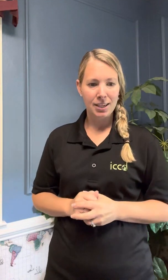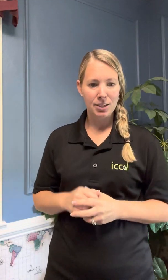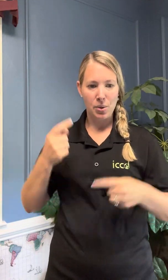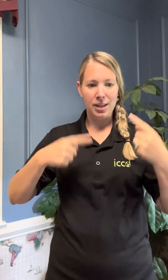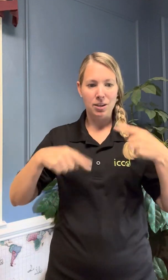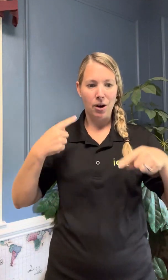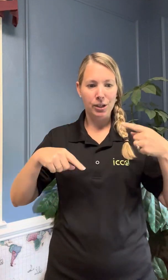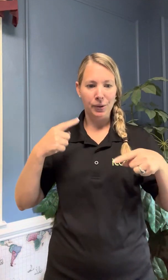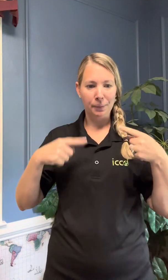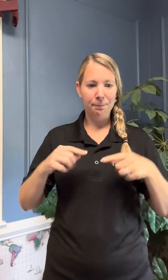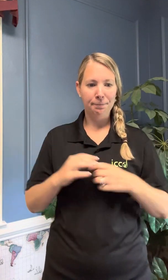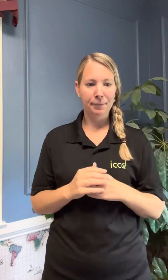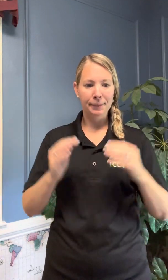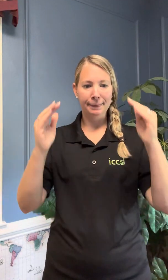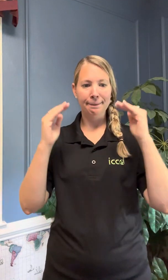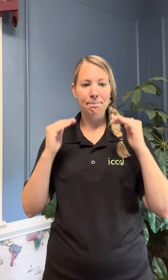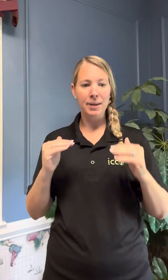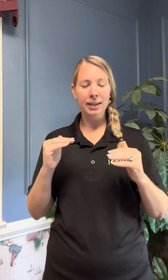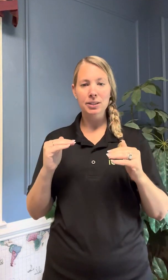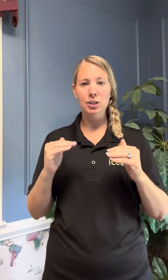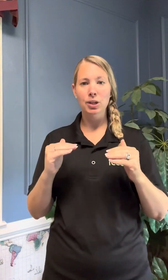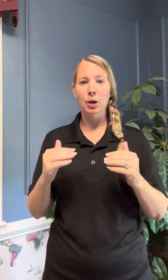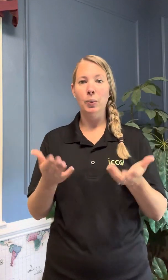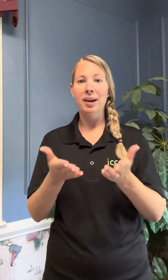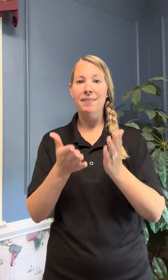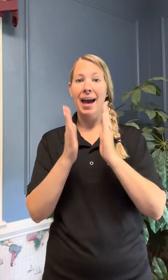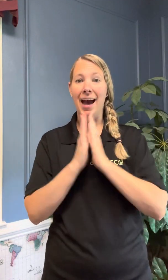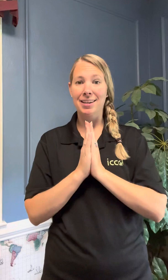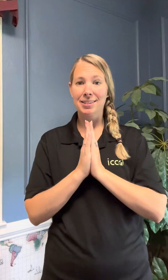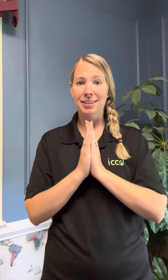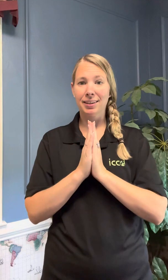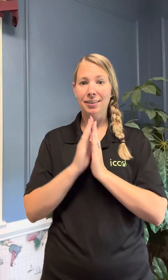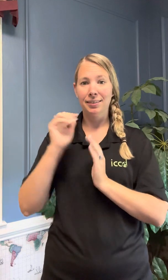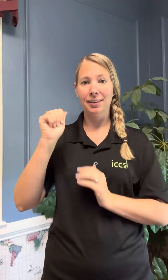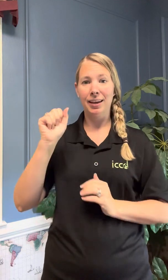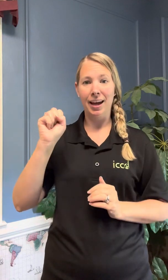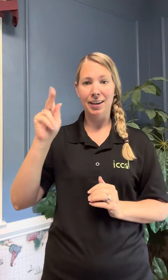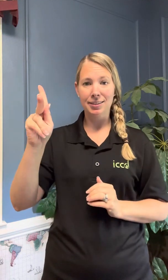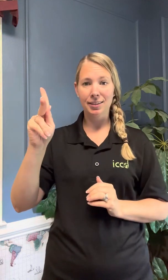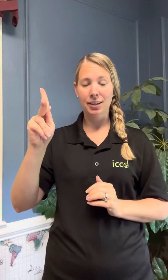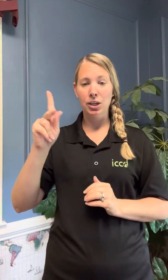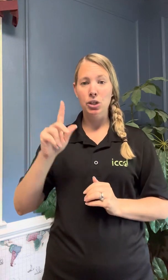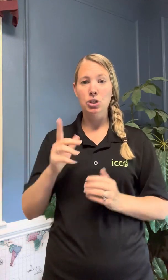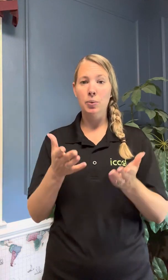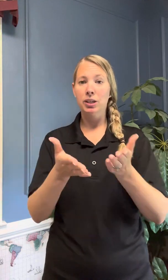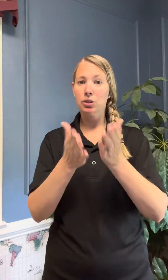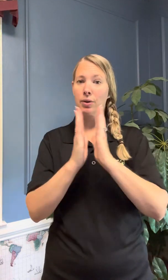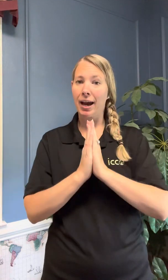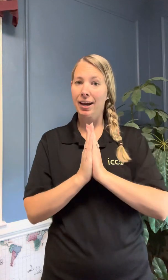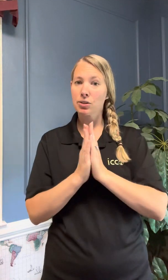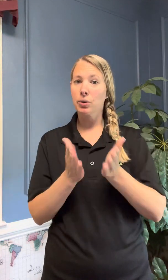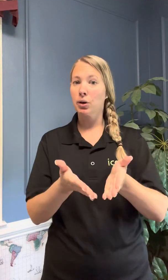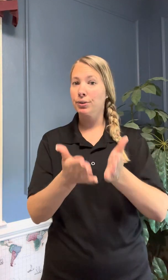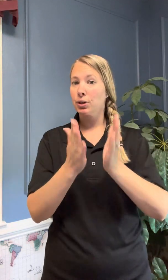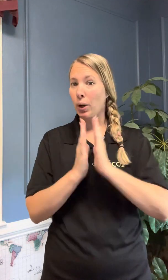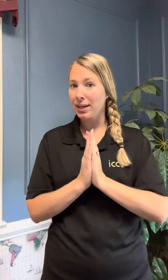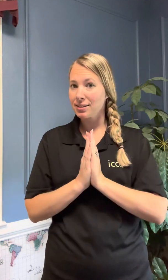So that's argue. Next, we have ask, ask. So we can do ask or a request